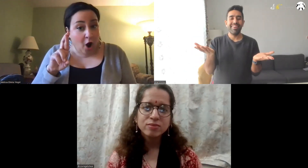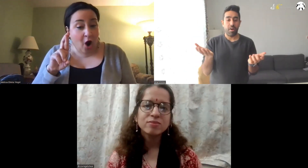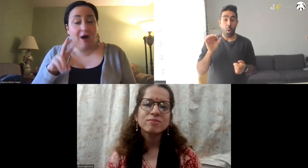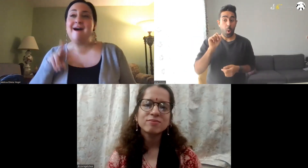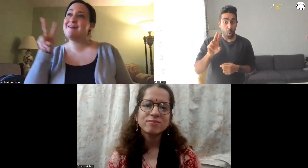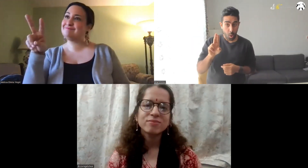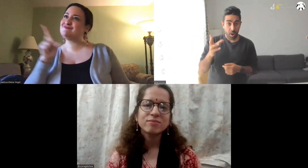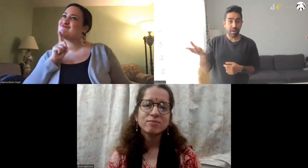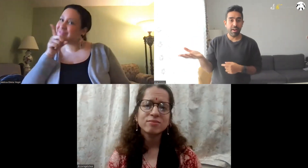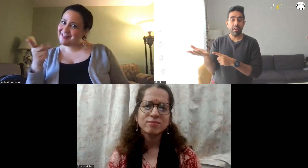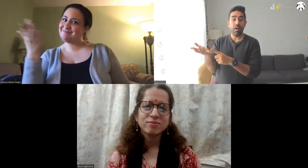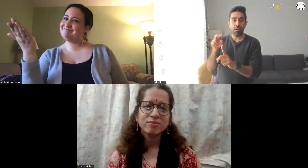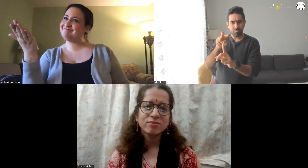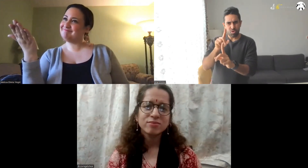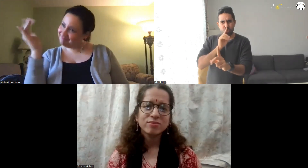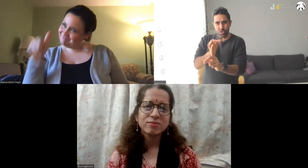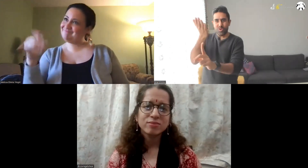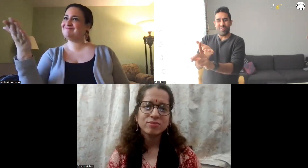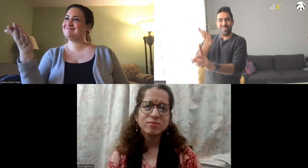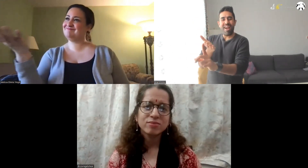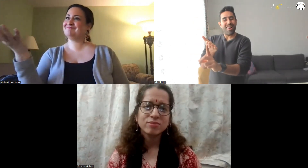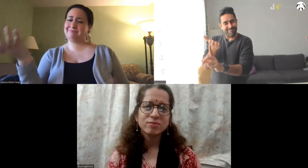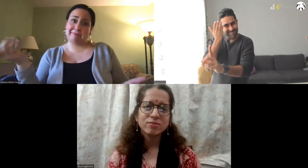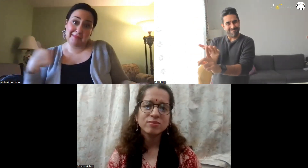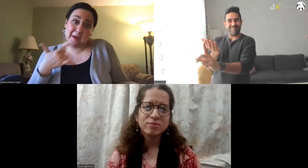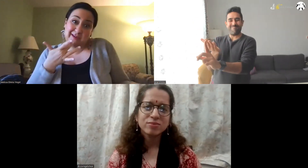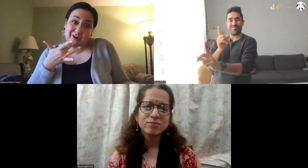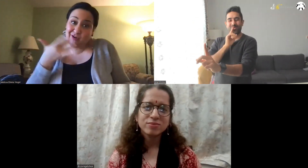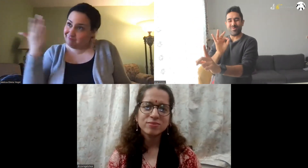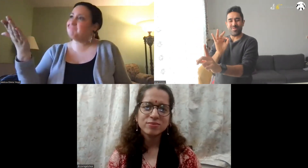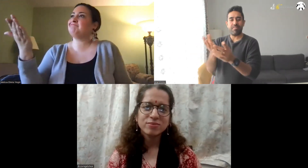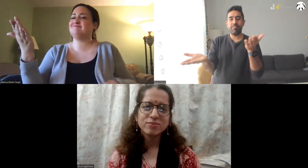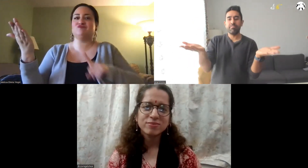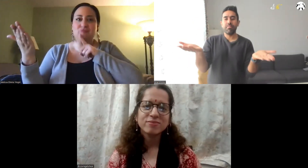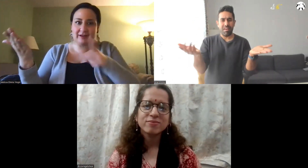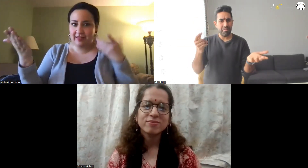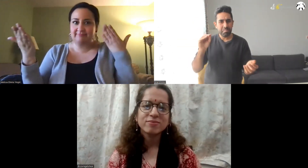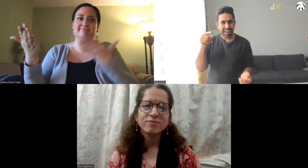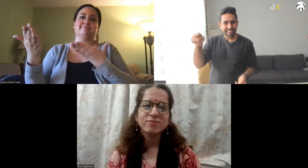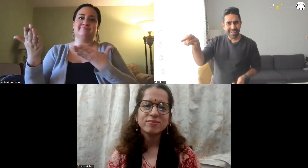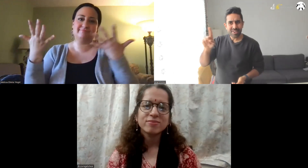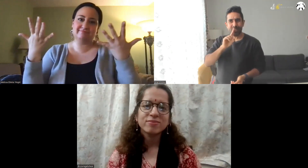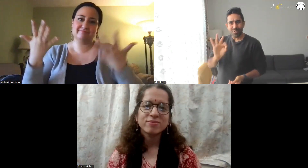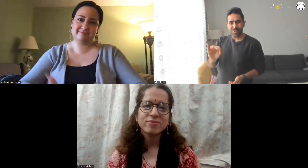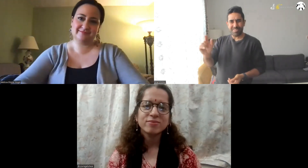uh, a filter which is already fake? Because I always prefer my real